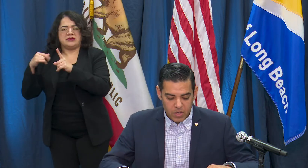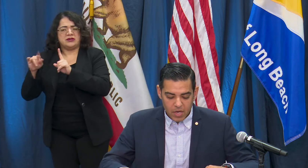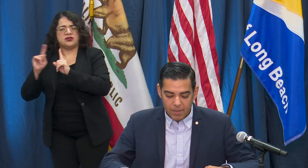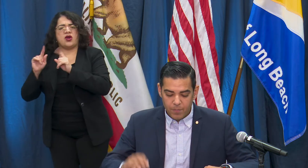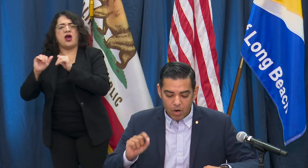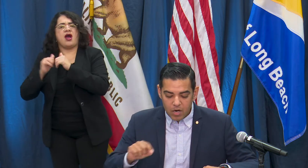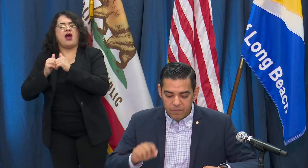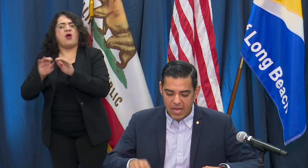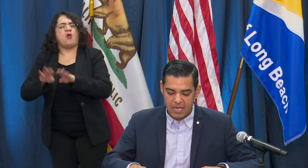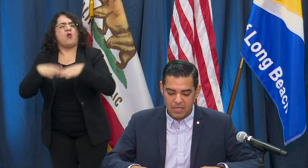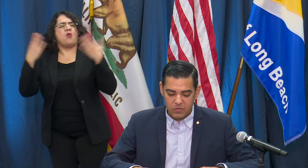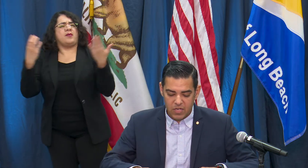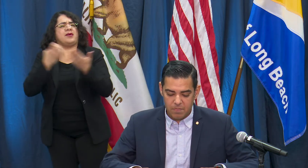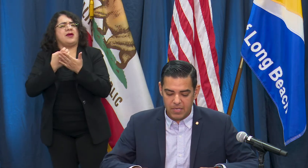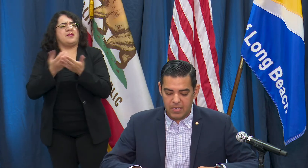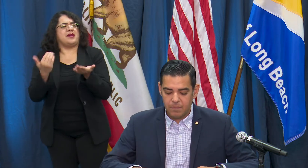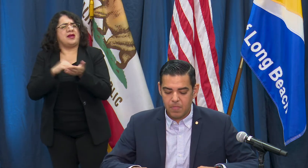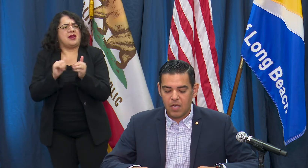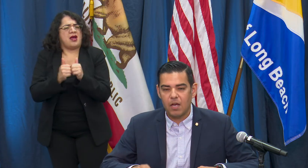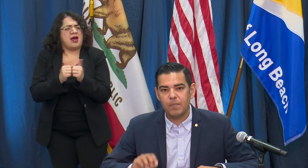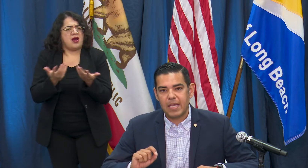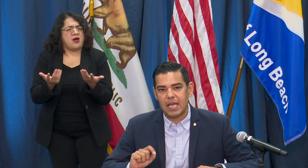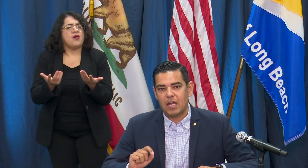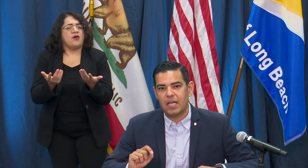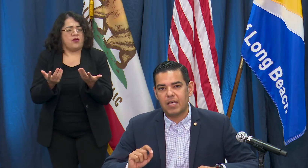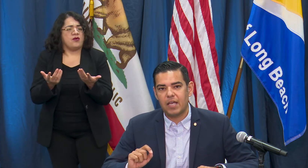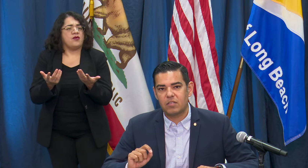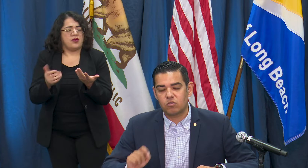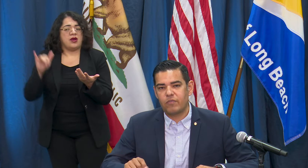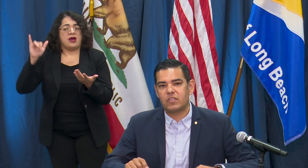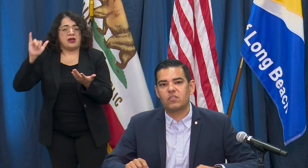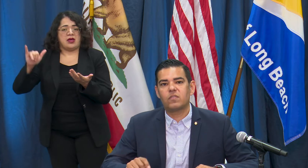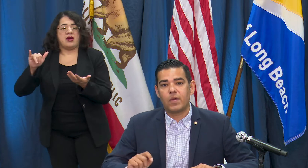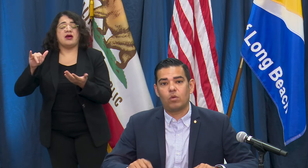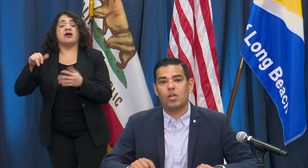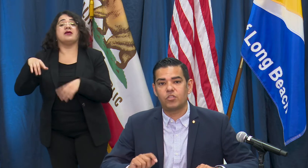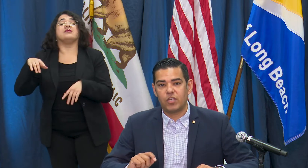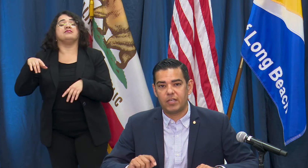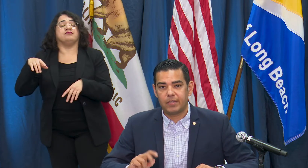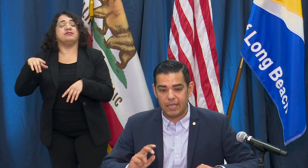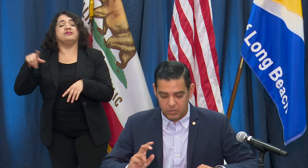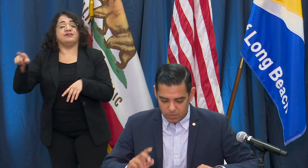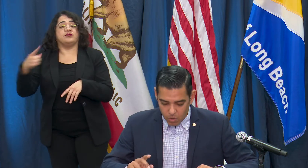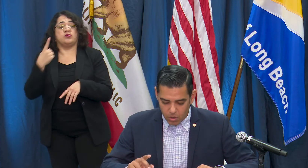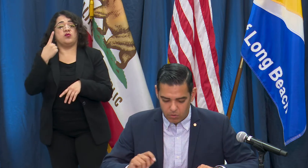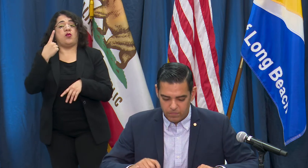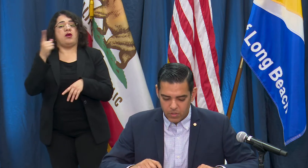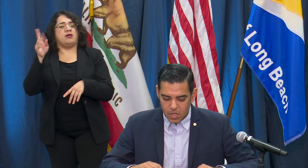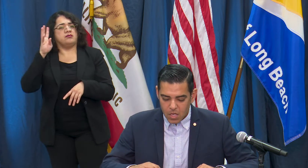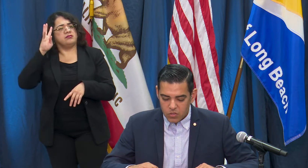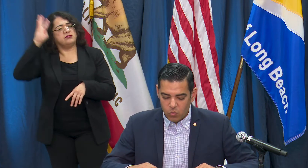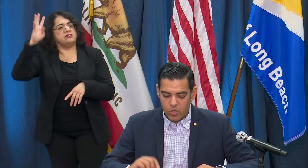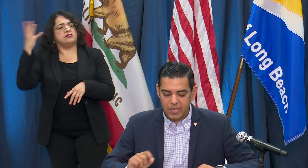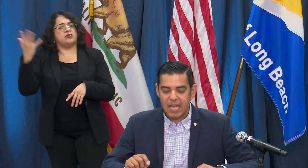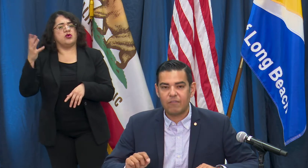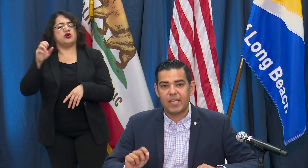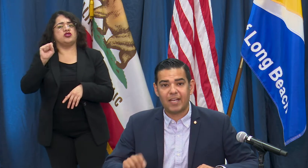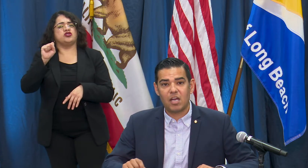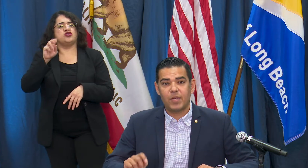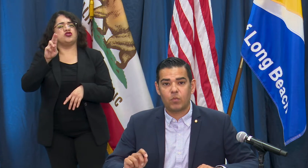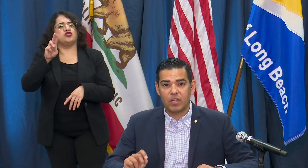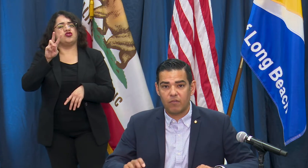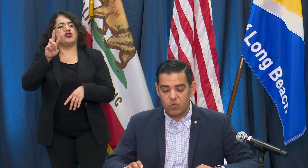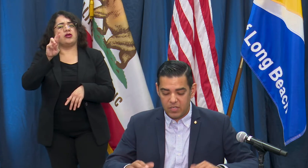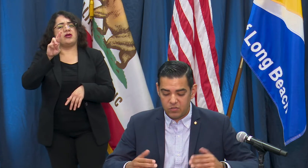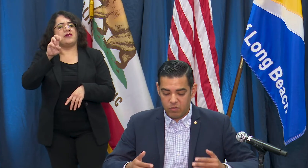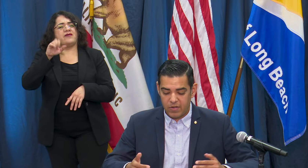reopen. Part of that is going to be a survey system that we're launching tomorrow. So we're going to have an